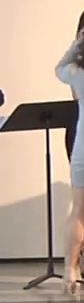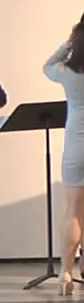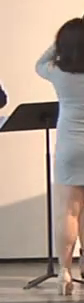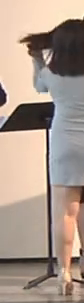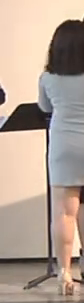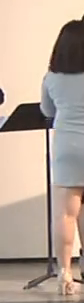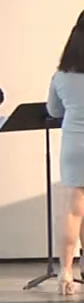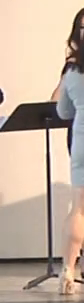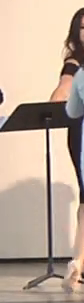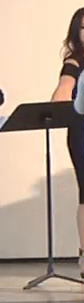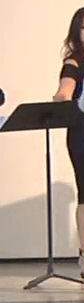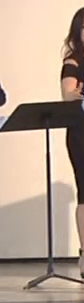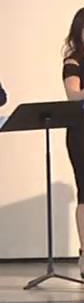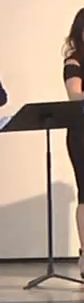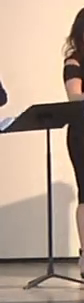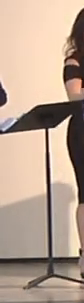Crystal Hyung.